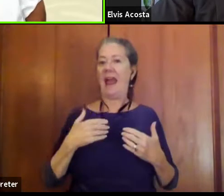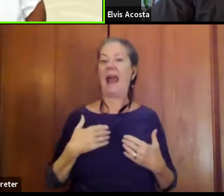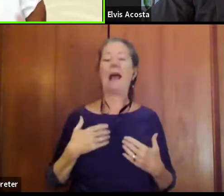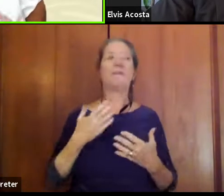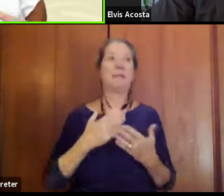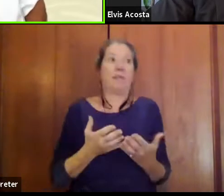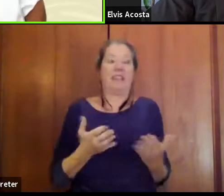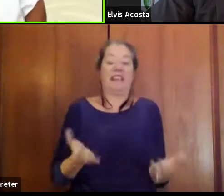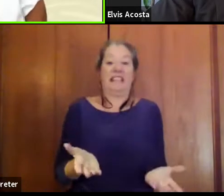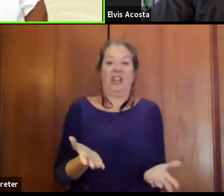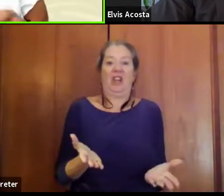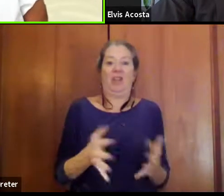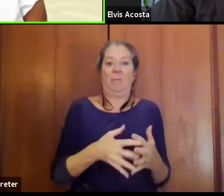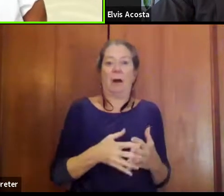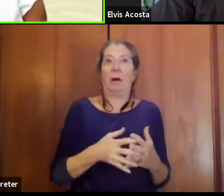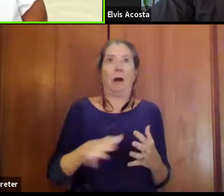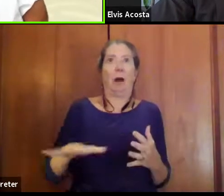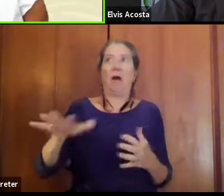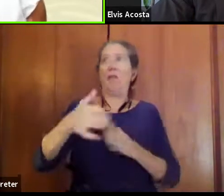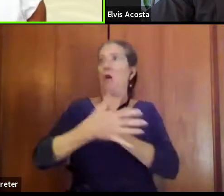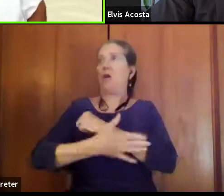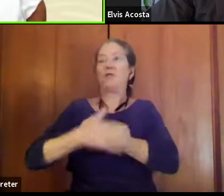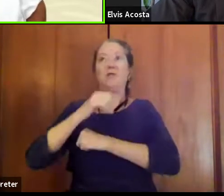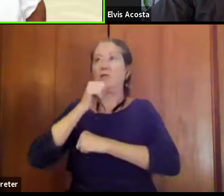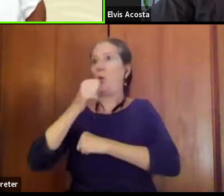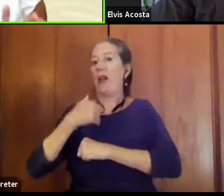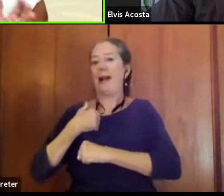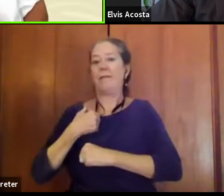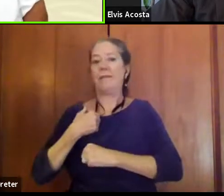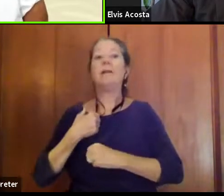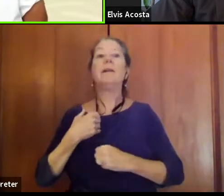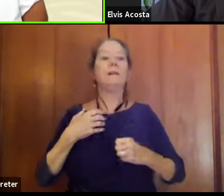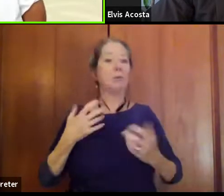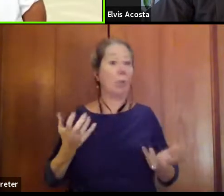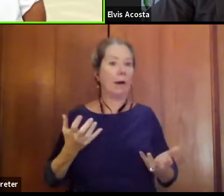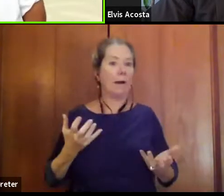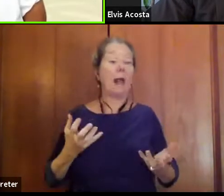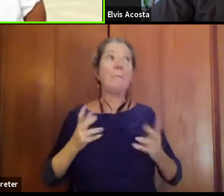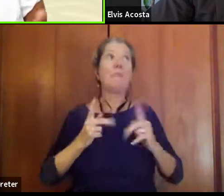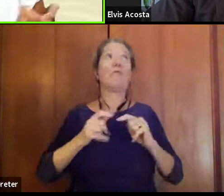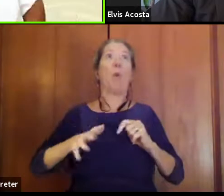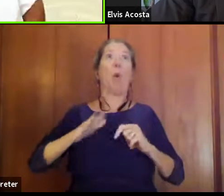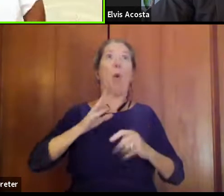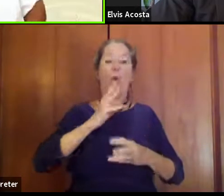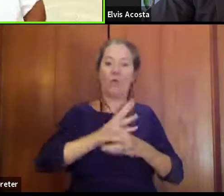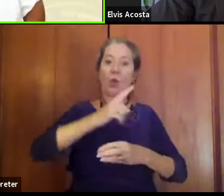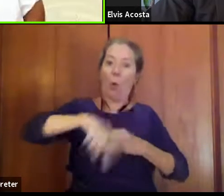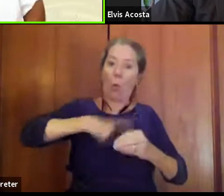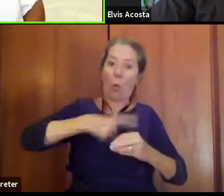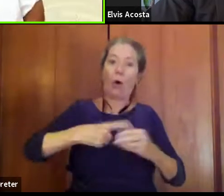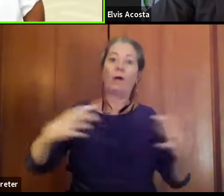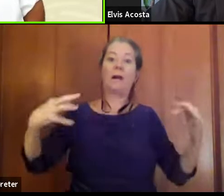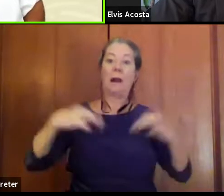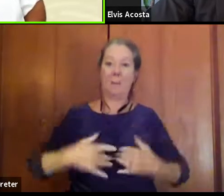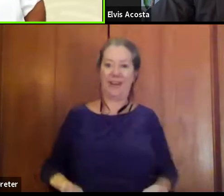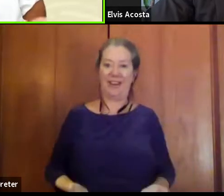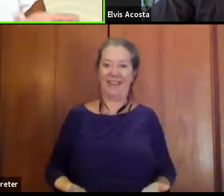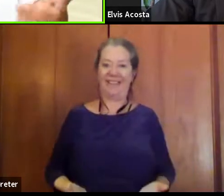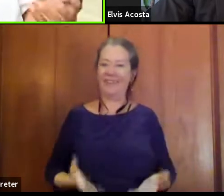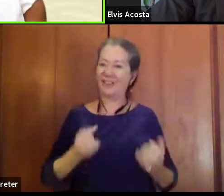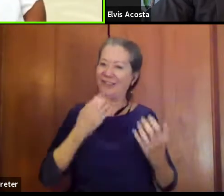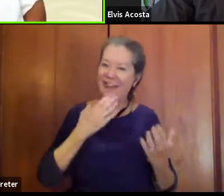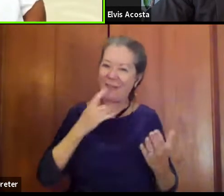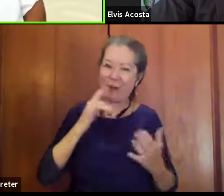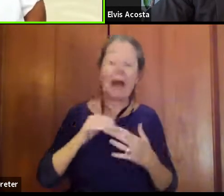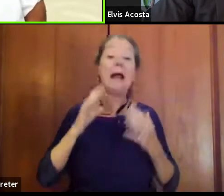in America. And we have people here from all over the world. And so thank you for that. And I want to get into some questions because the